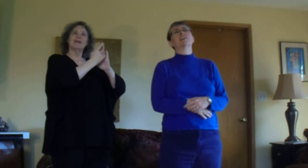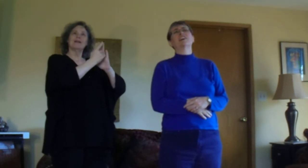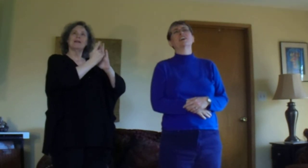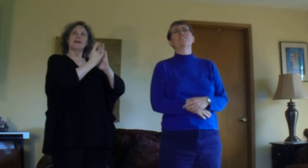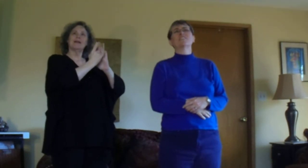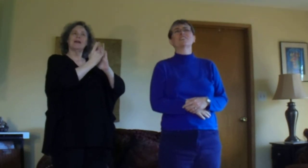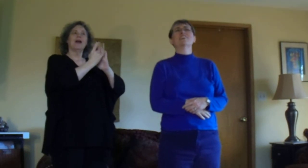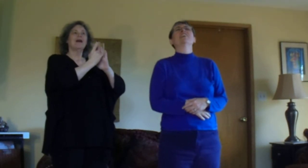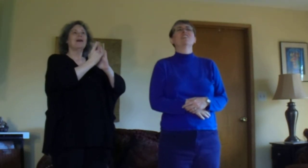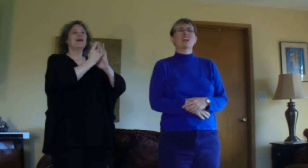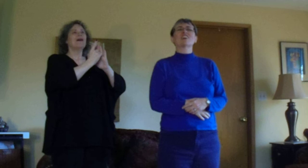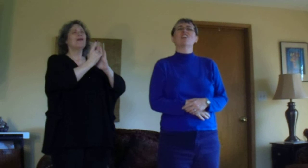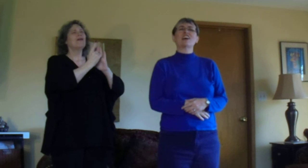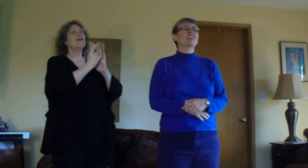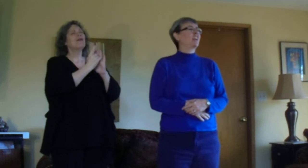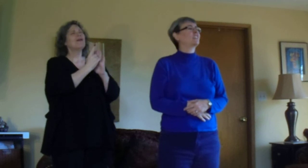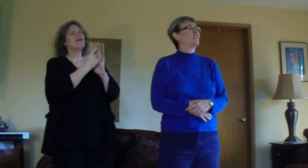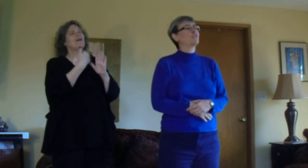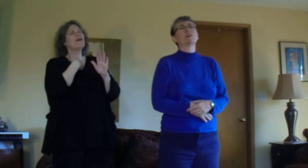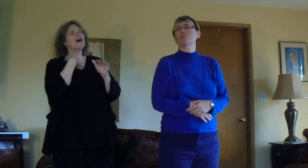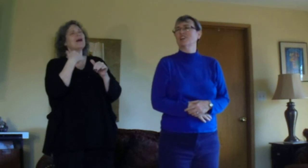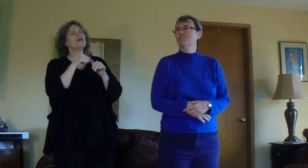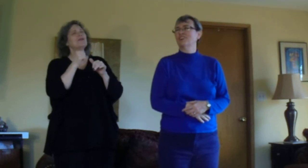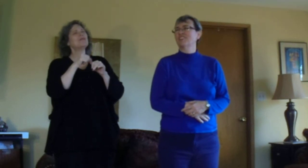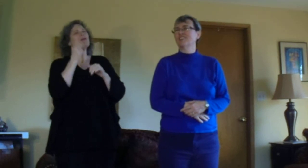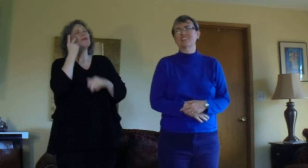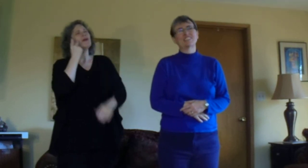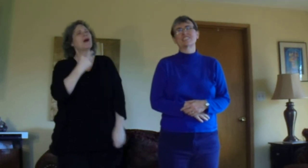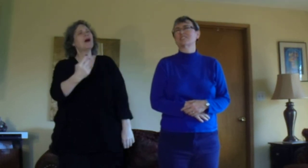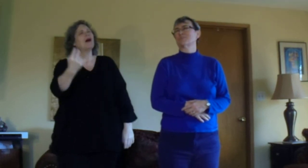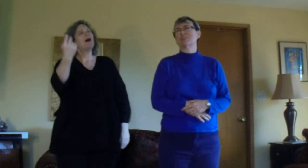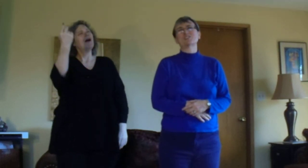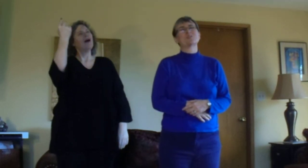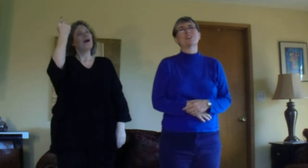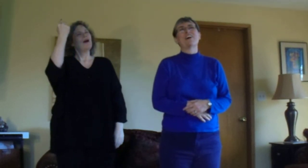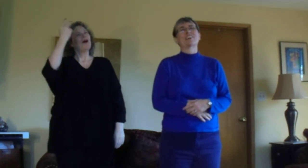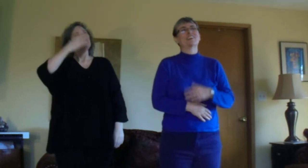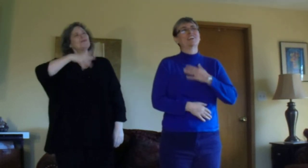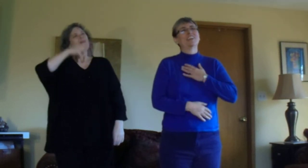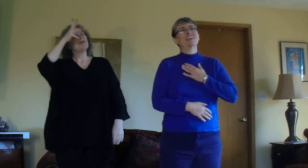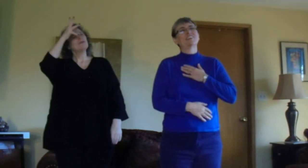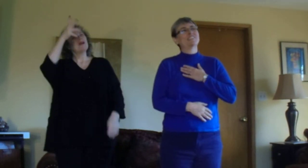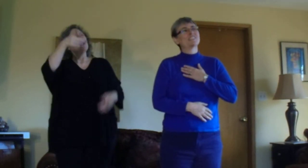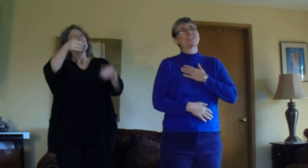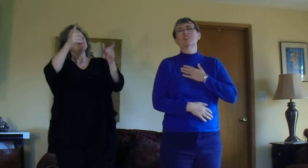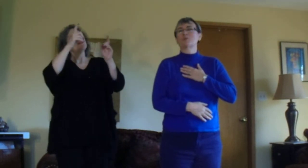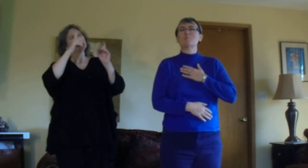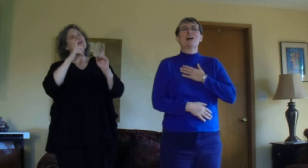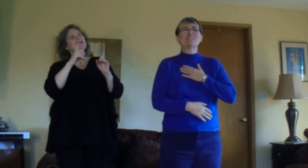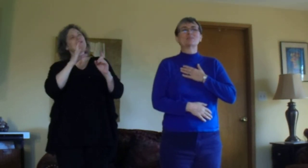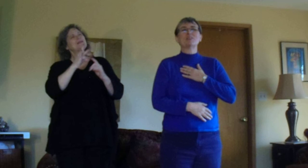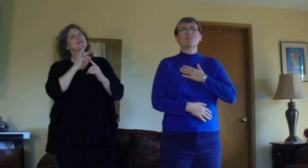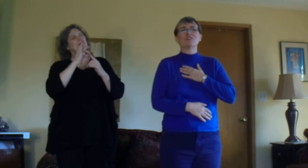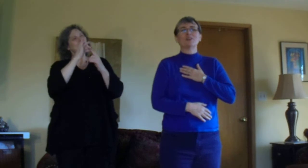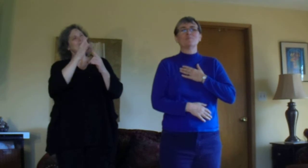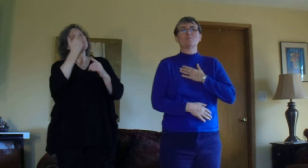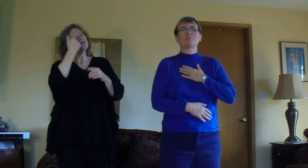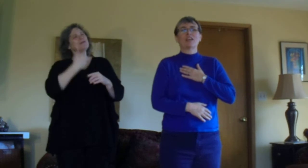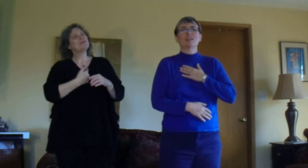I remember that clock. I got that from my grandfather. That's a special clock. Hearing it just kind of reminds me of him.